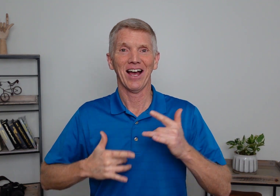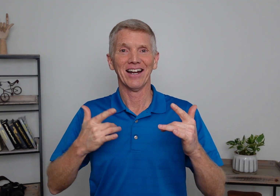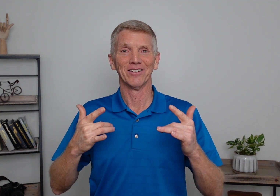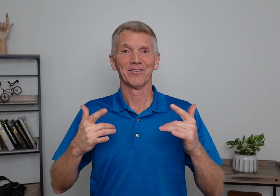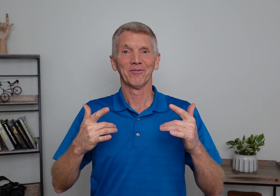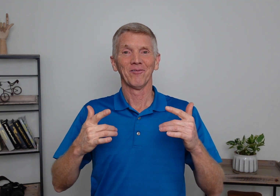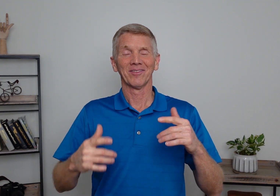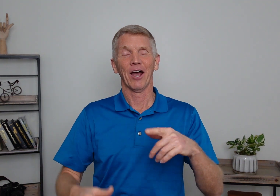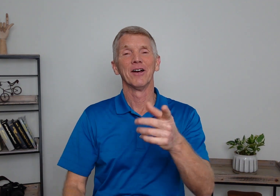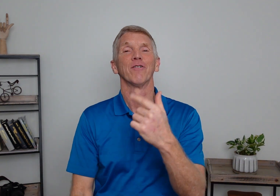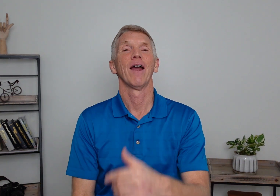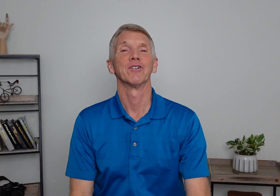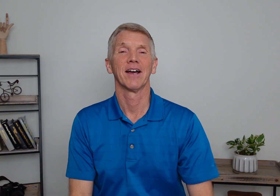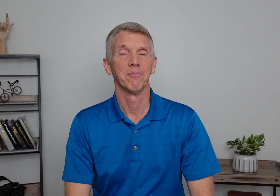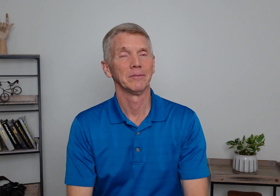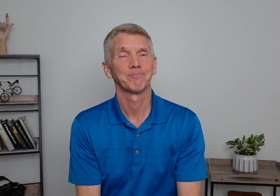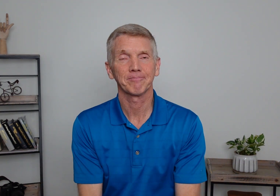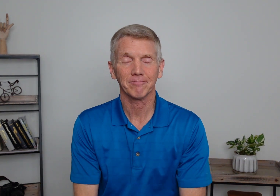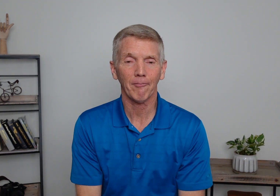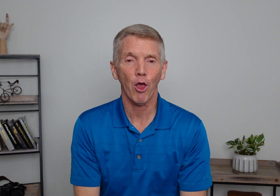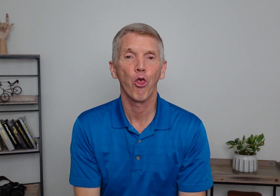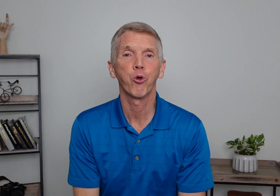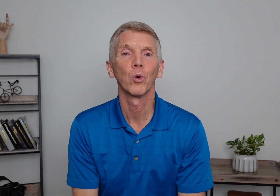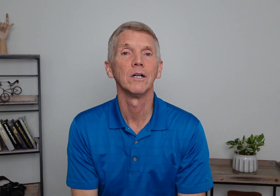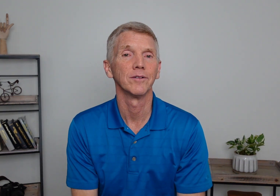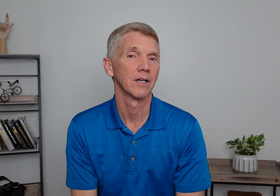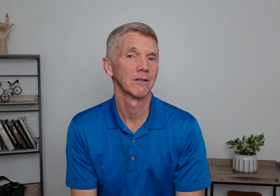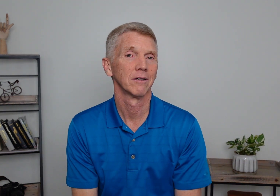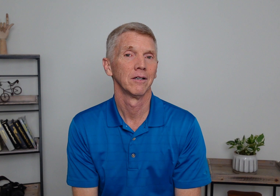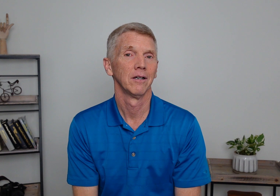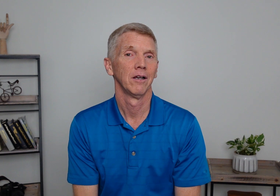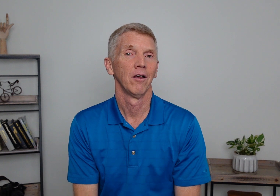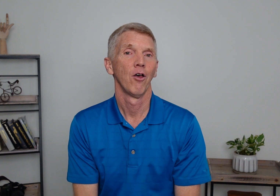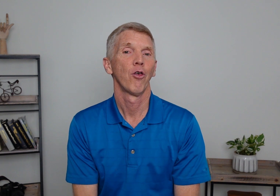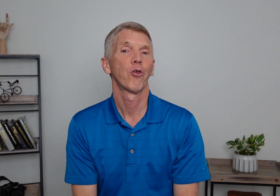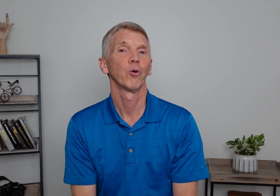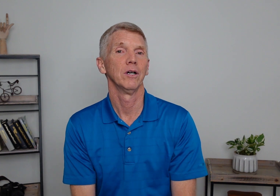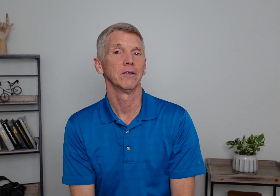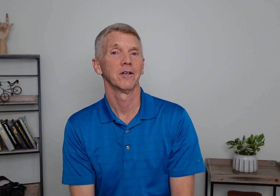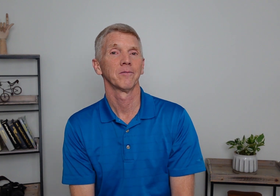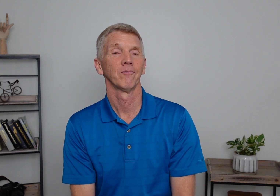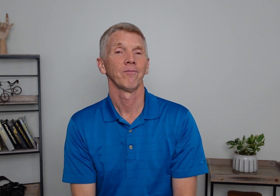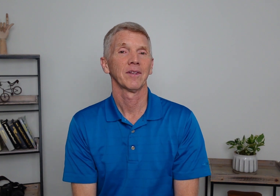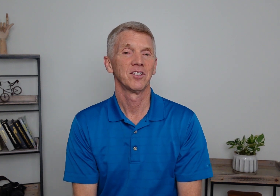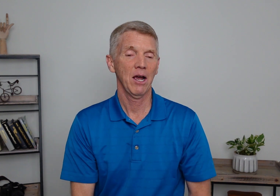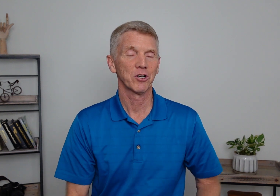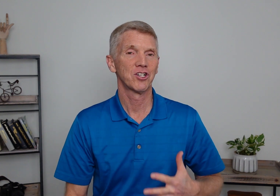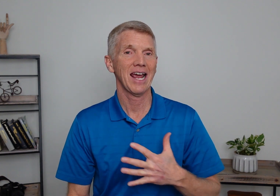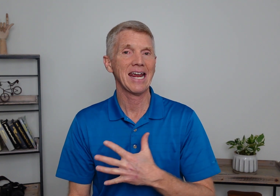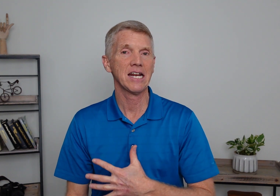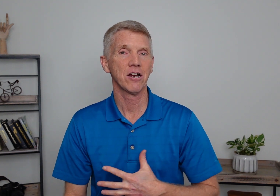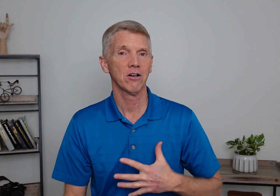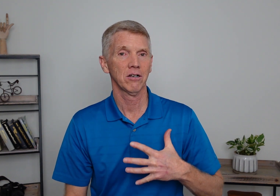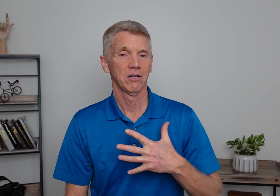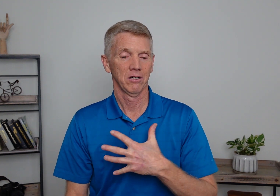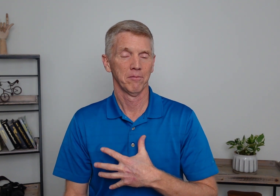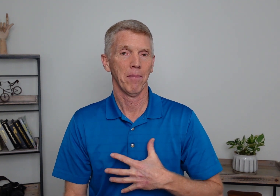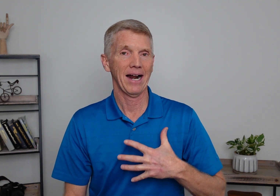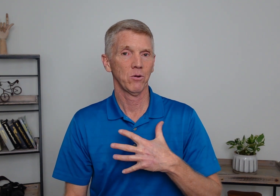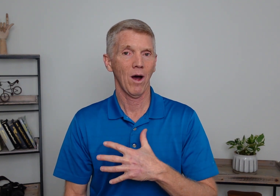excited. Now here's a favorite sign of mine. Thrilled. Thrilled. See how we're staying here,